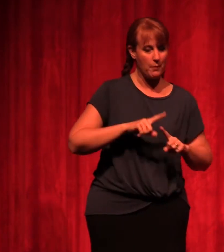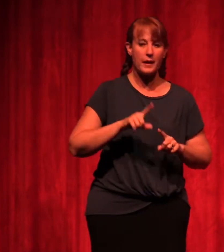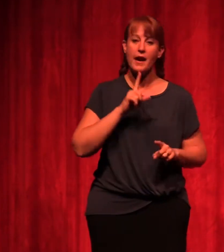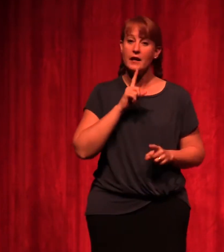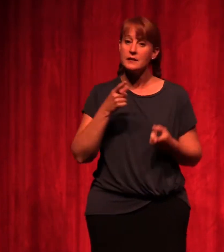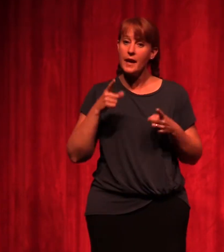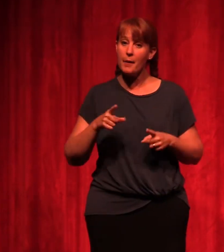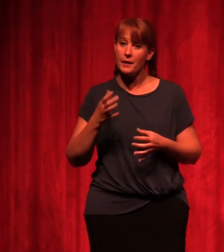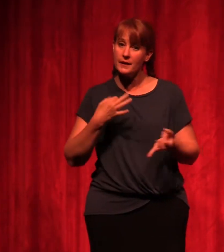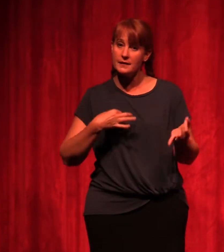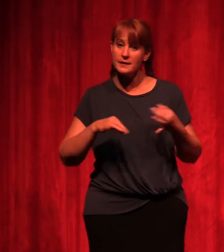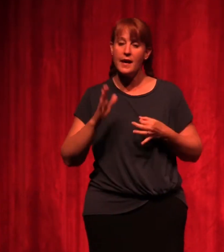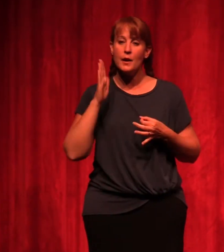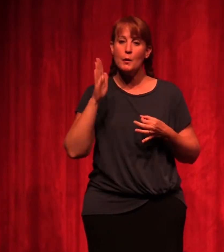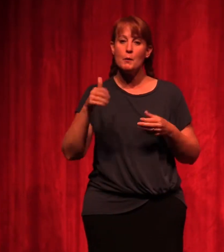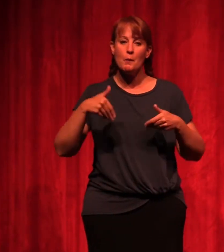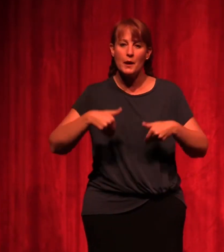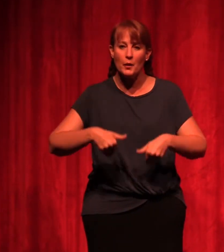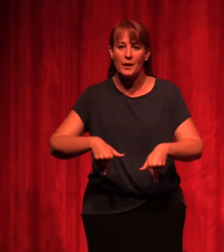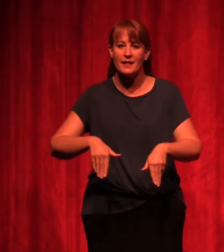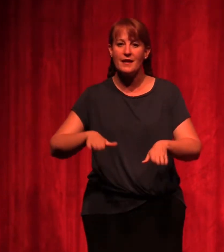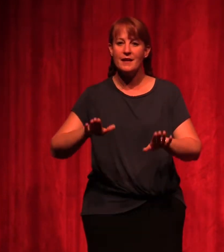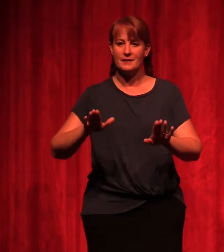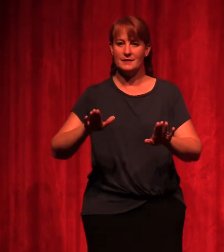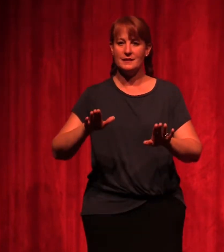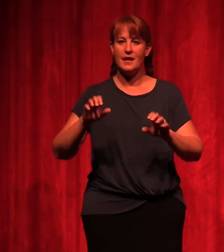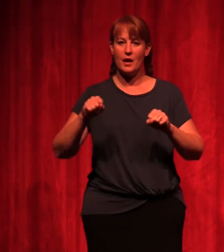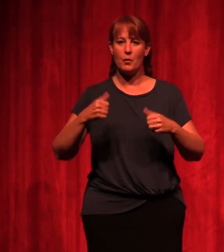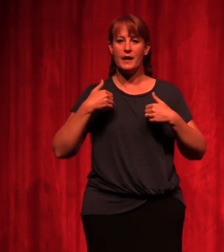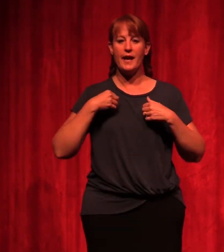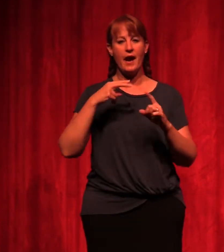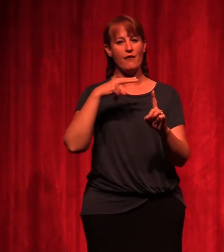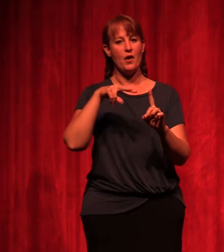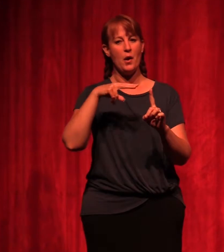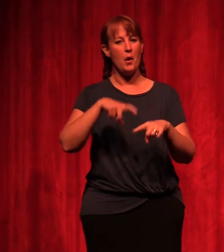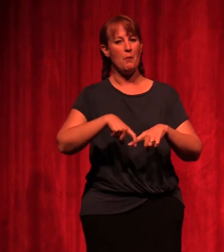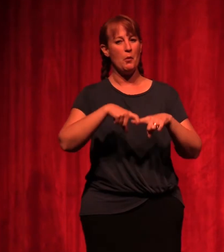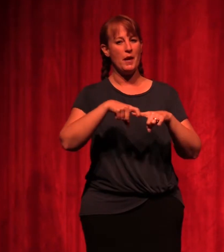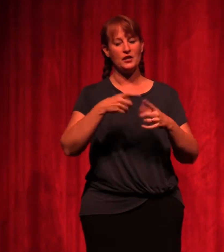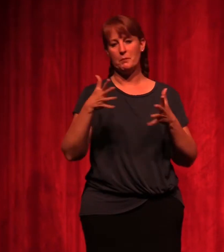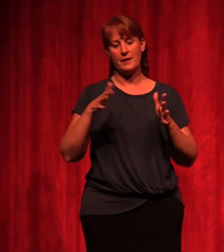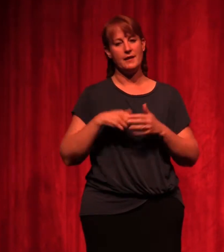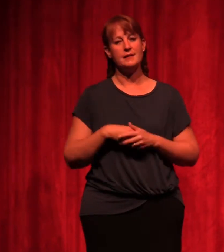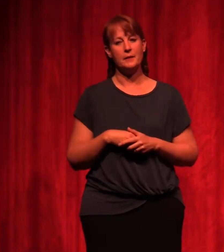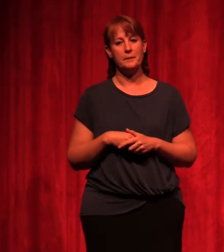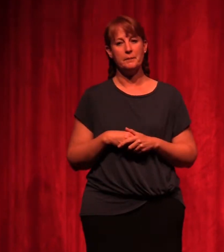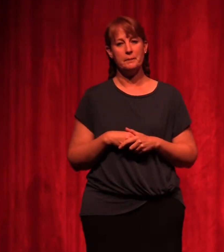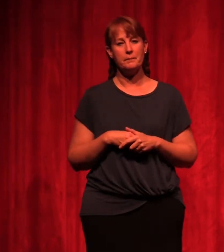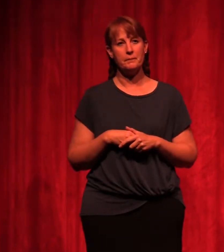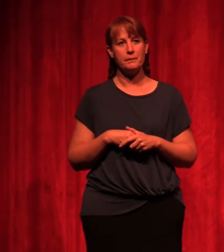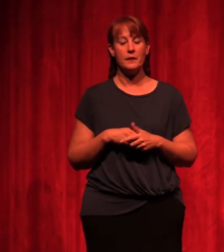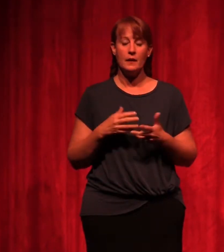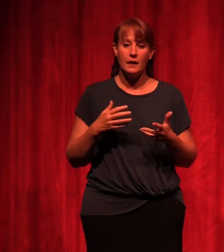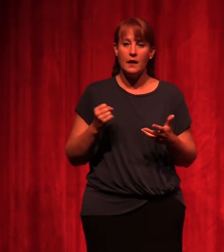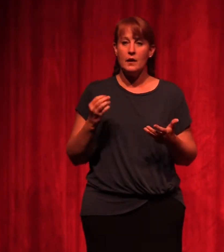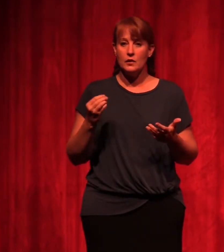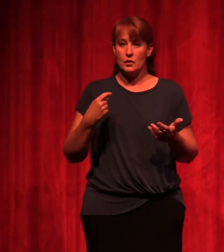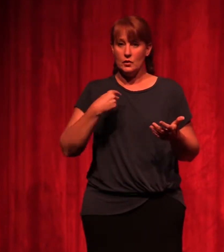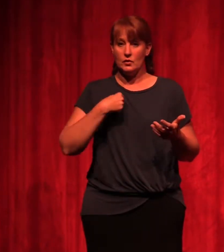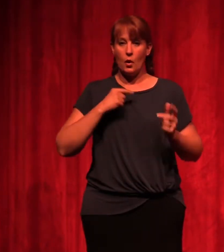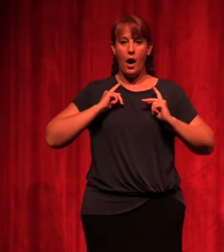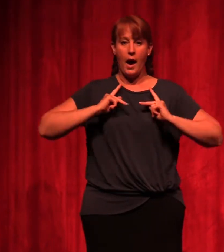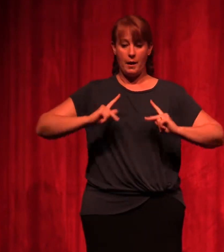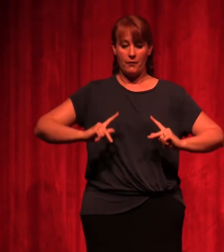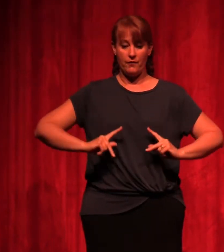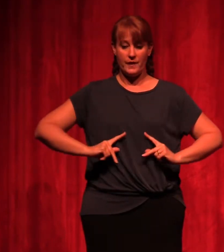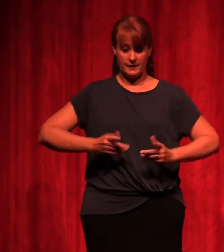fact, we are going to be released, and we're going to face probation, but that's going to be it. And so I'm